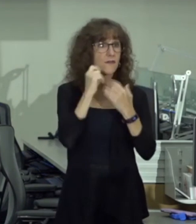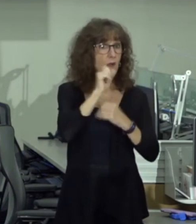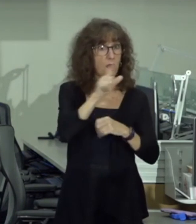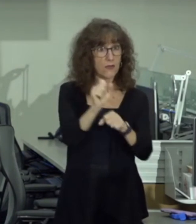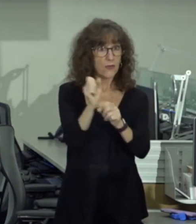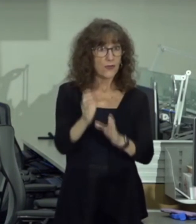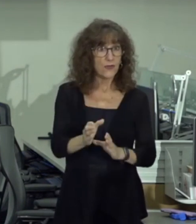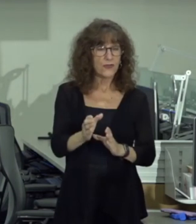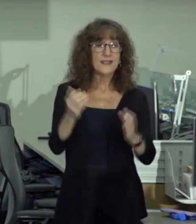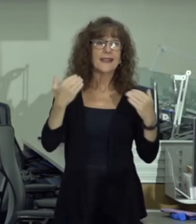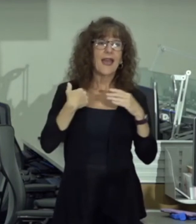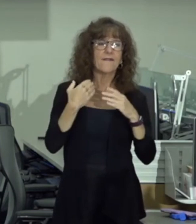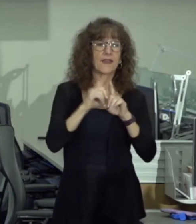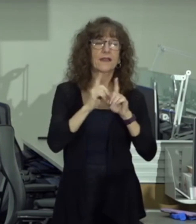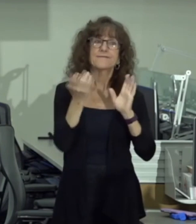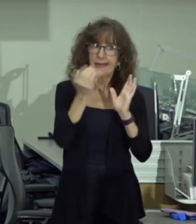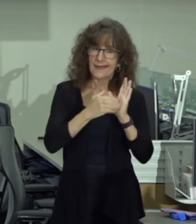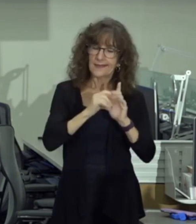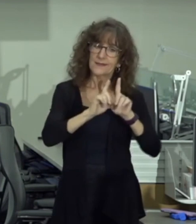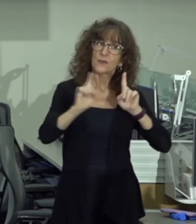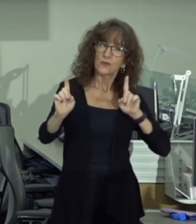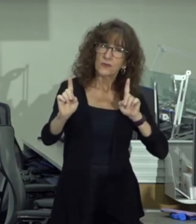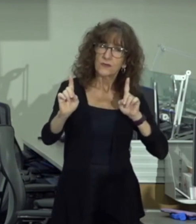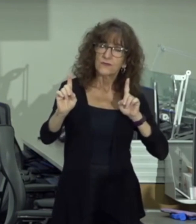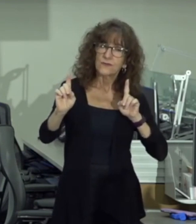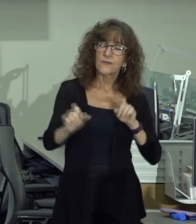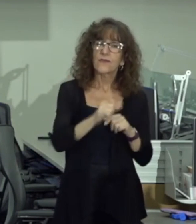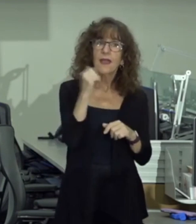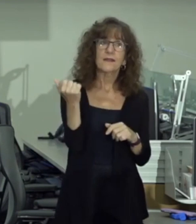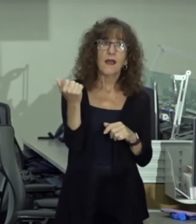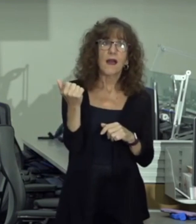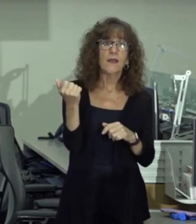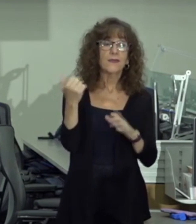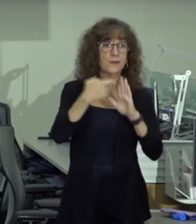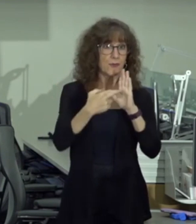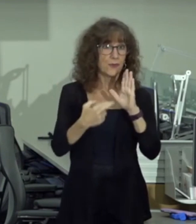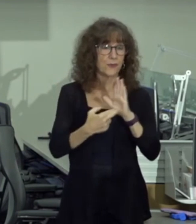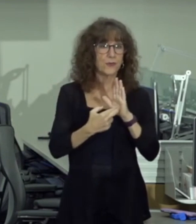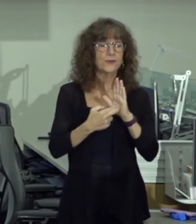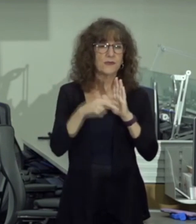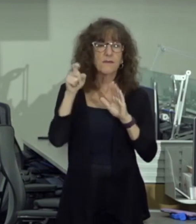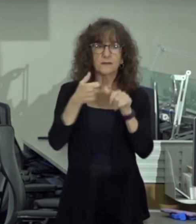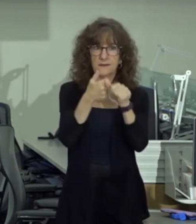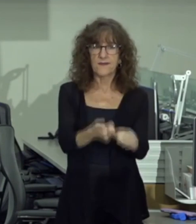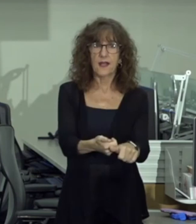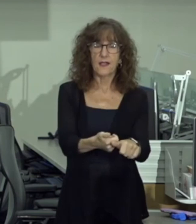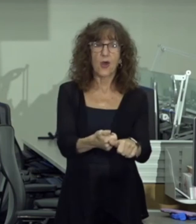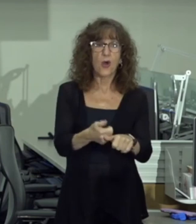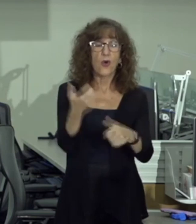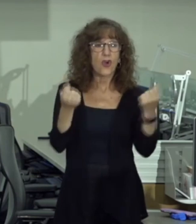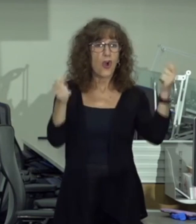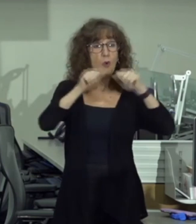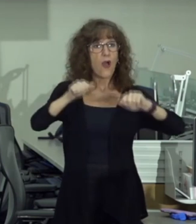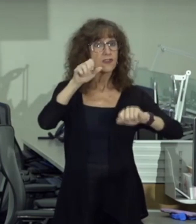employees and having a social, again, all of the social distancing and other guidelines do still apply. Car washes